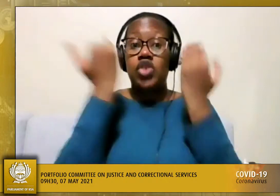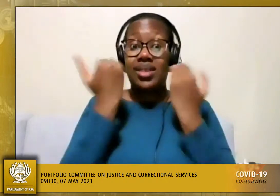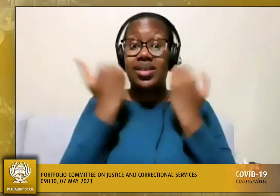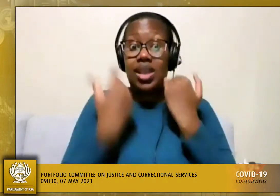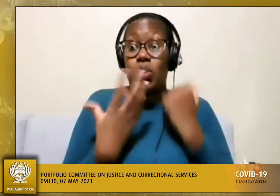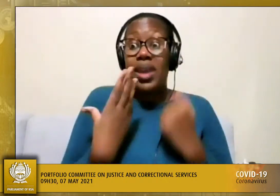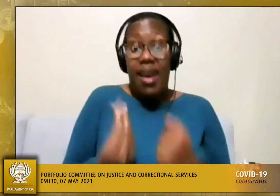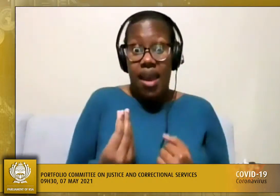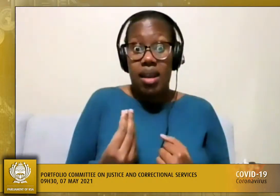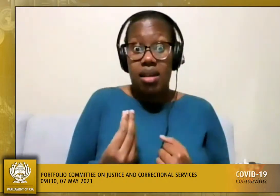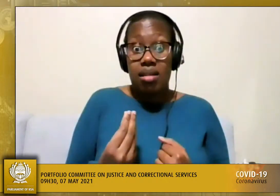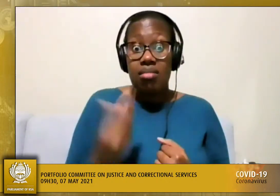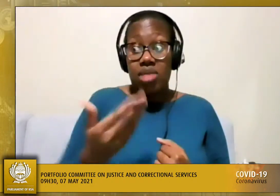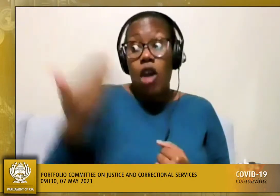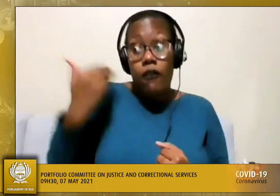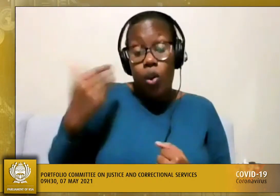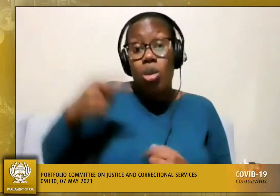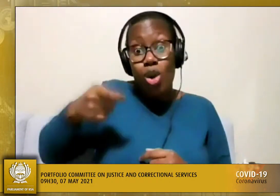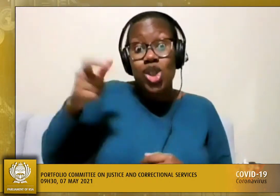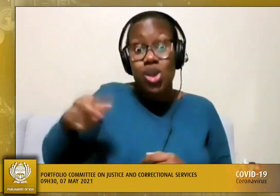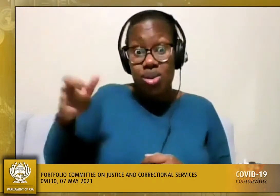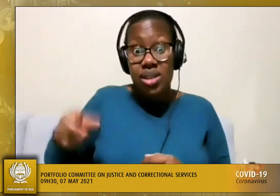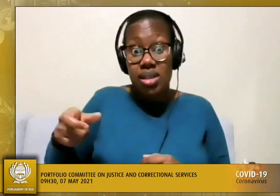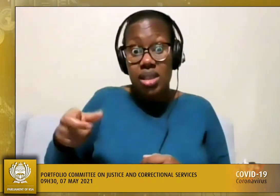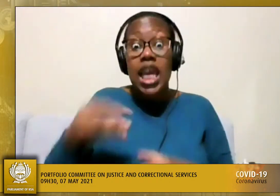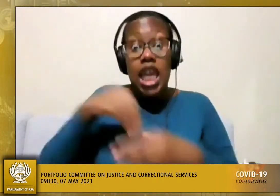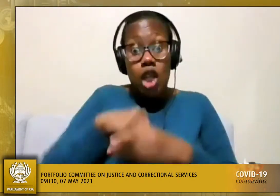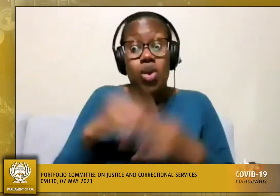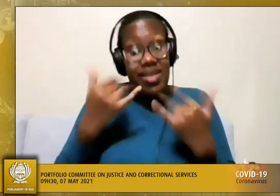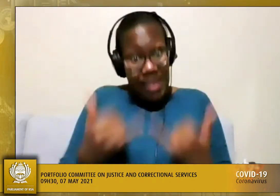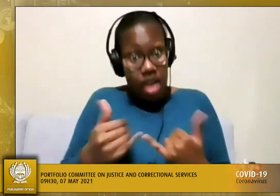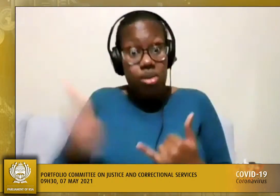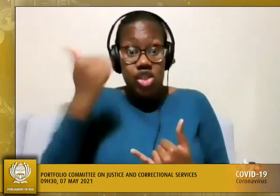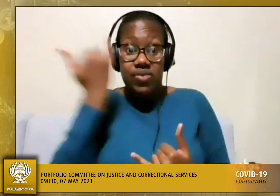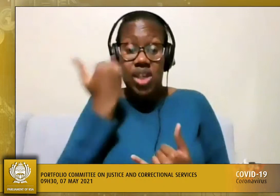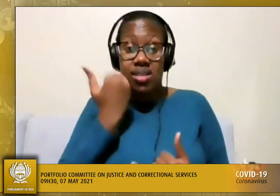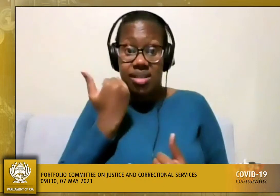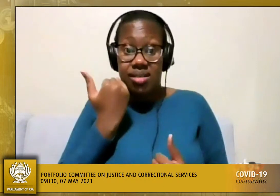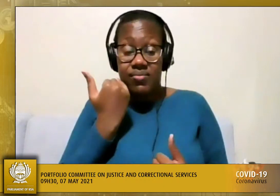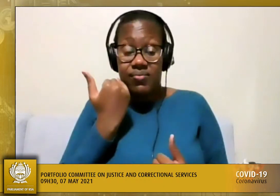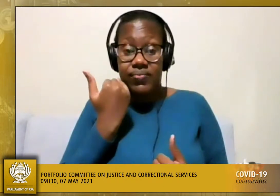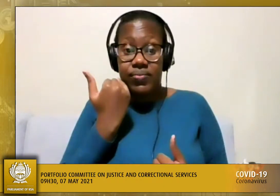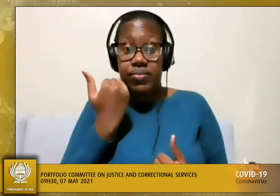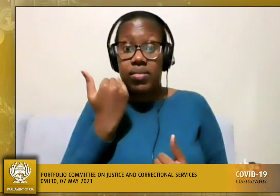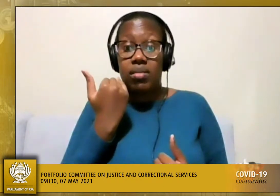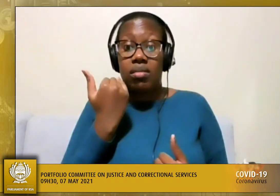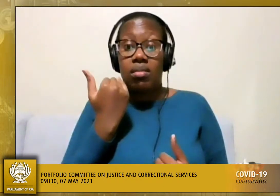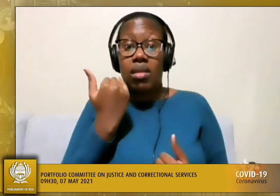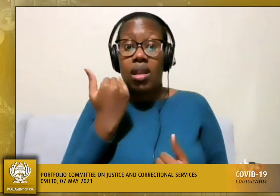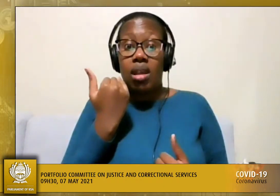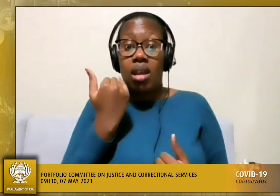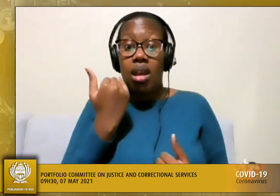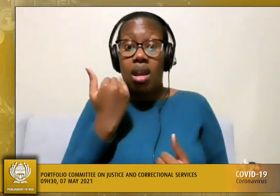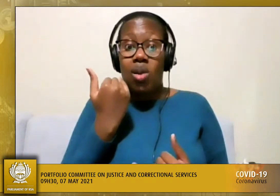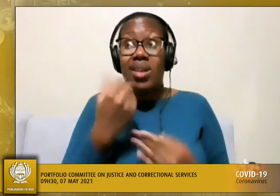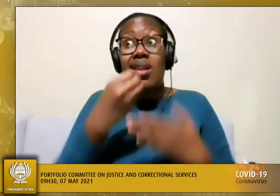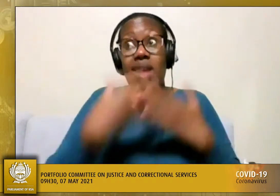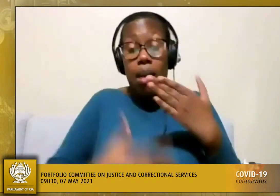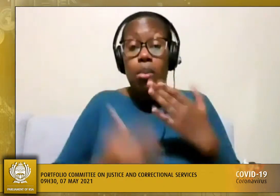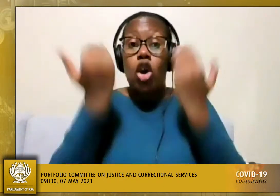and former prosecutors including the current chief justice yes um quite a number of